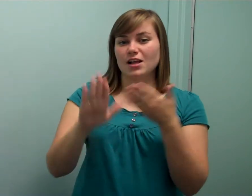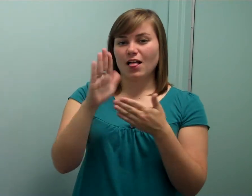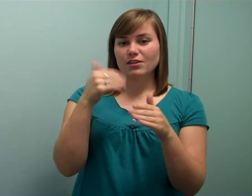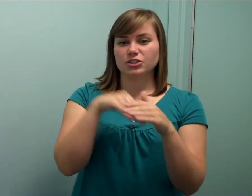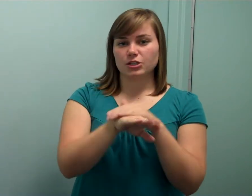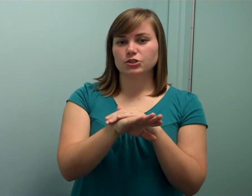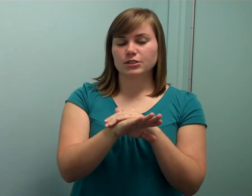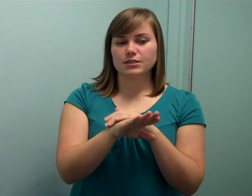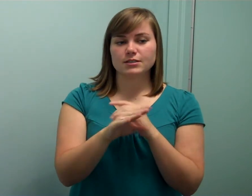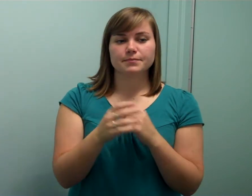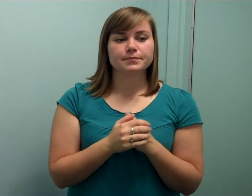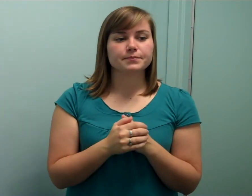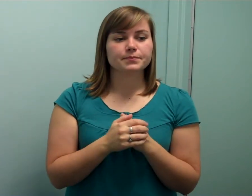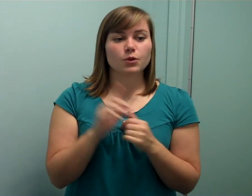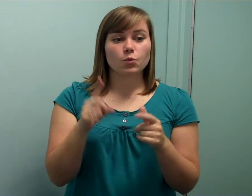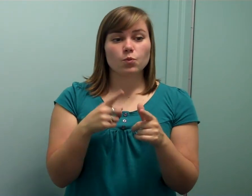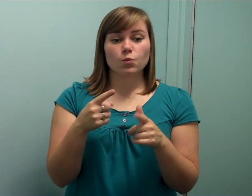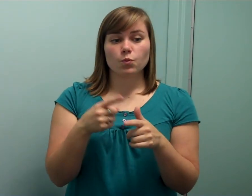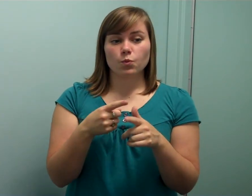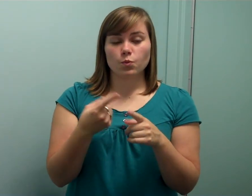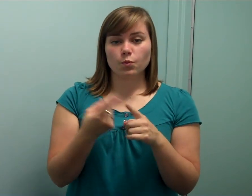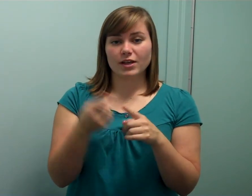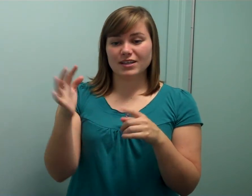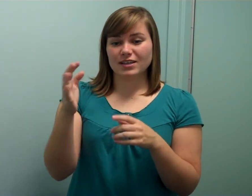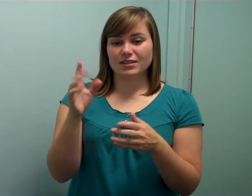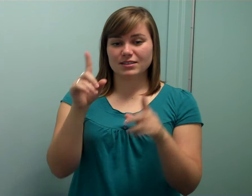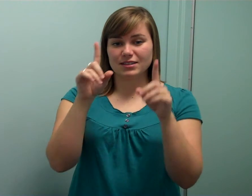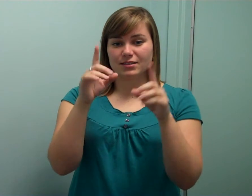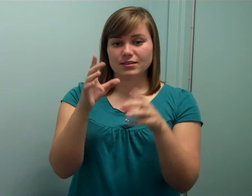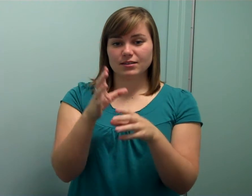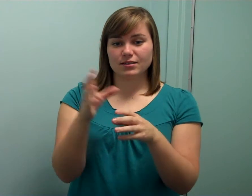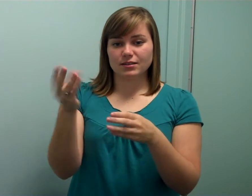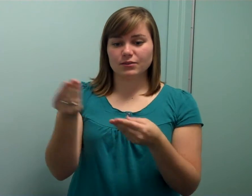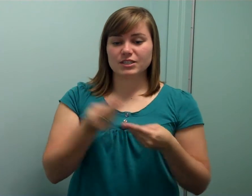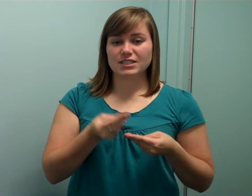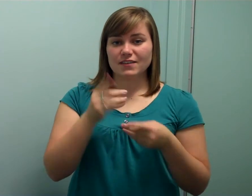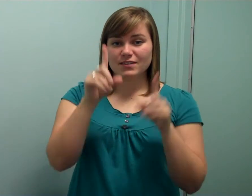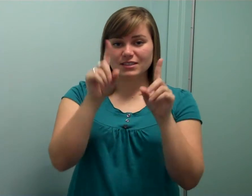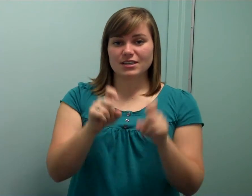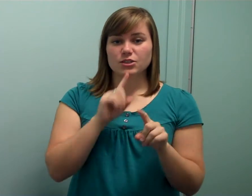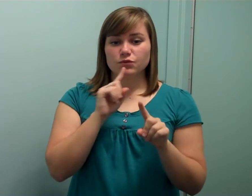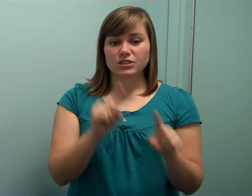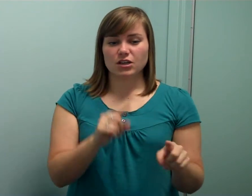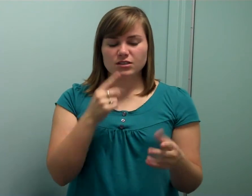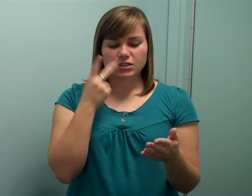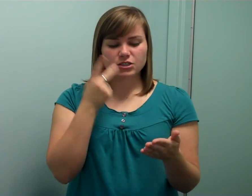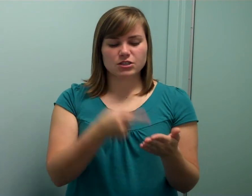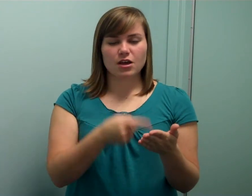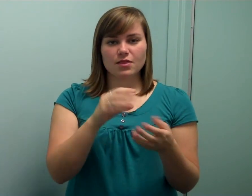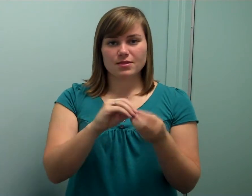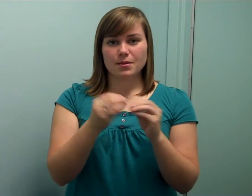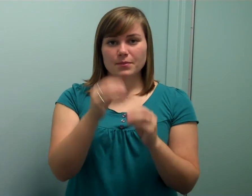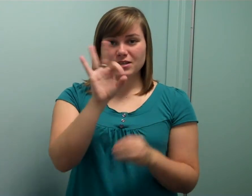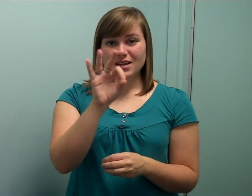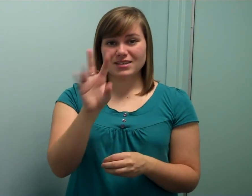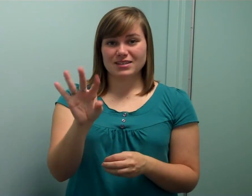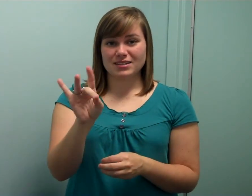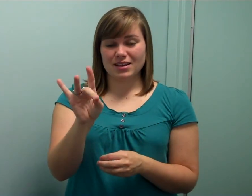procedures. When he received his test scores back, he saw the number 98 on the paper. Well, he was quite